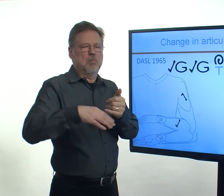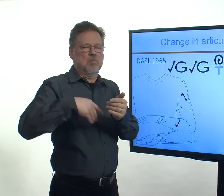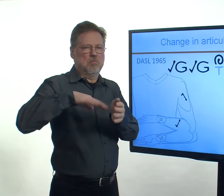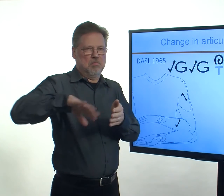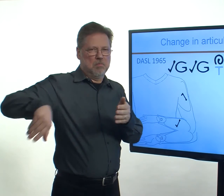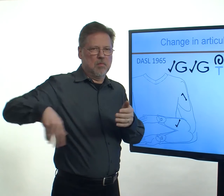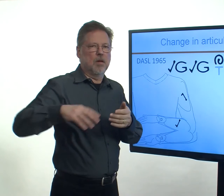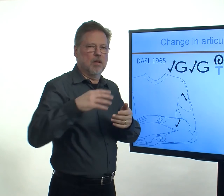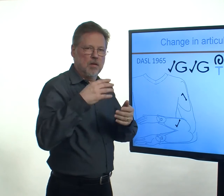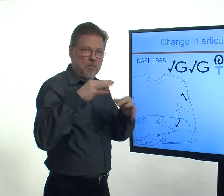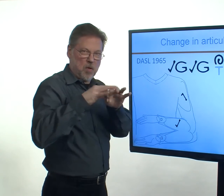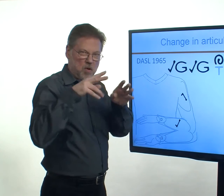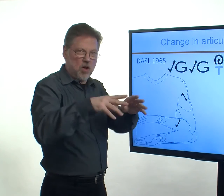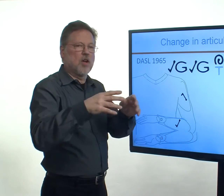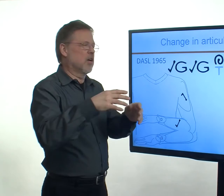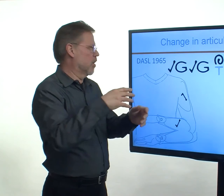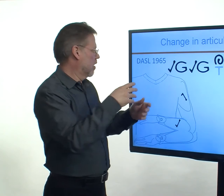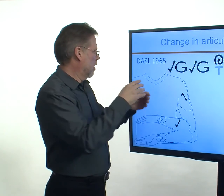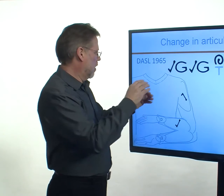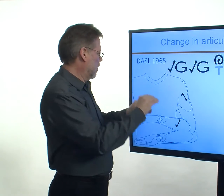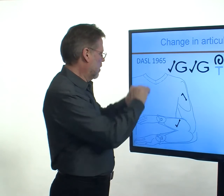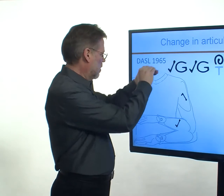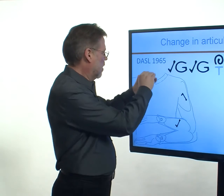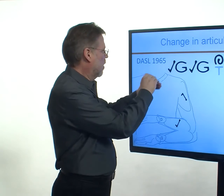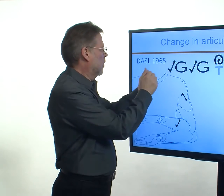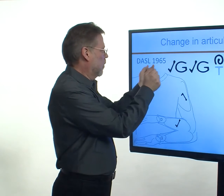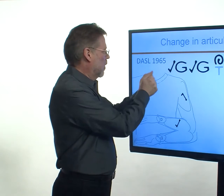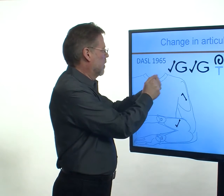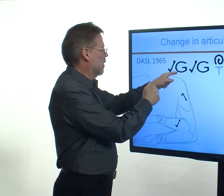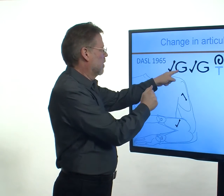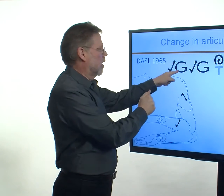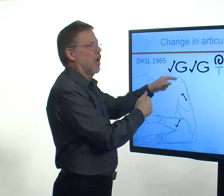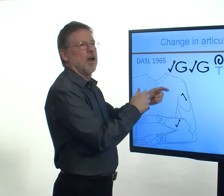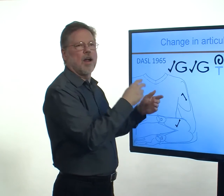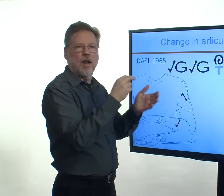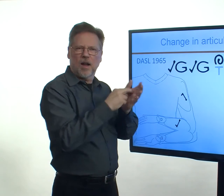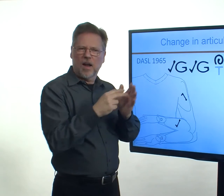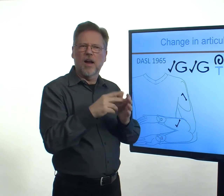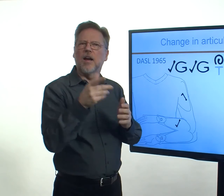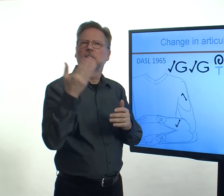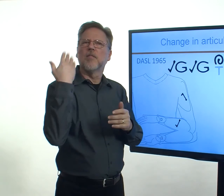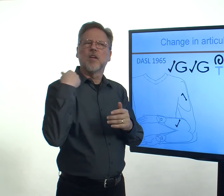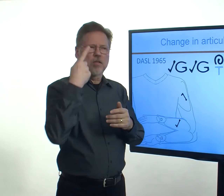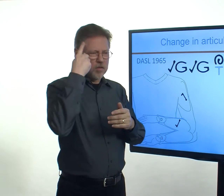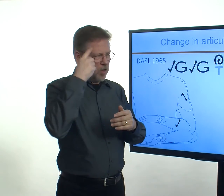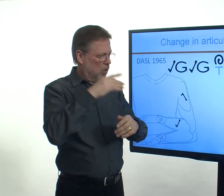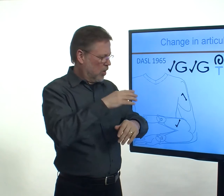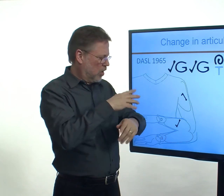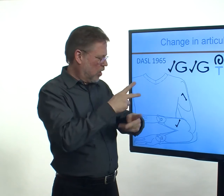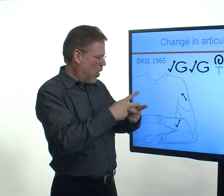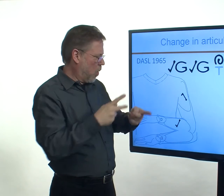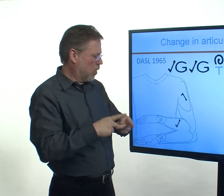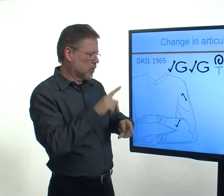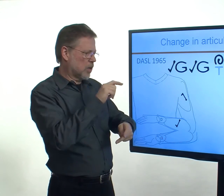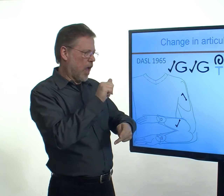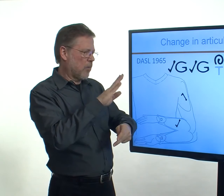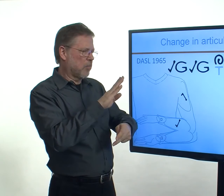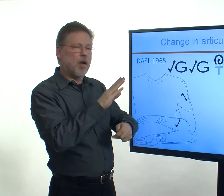means here. The collocation with the G symbol means that although you saw it used as location in tab, it